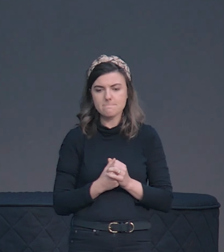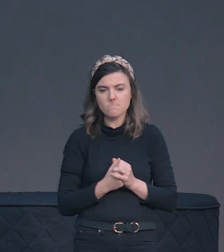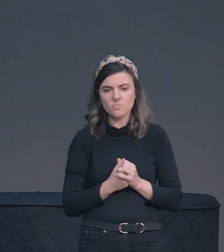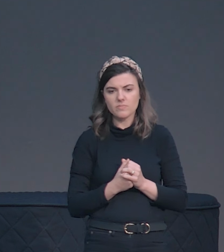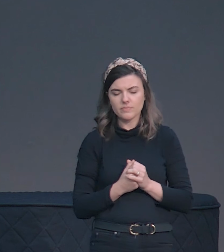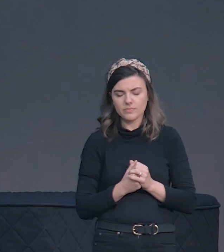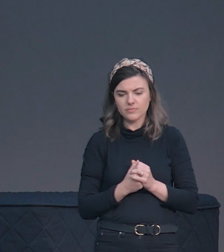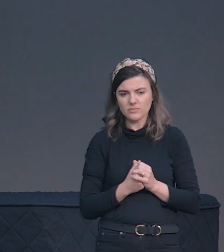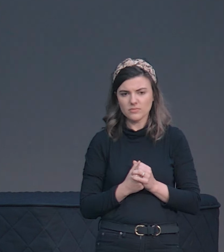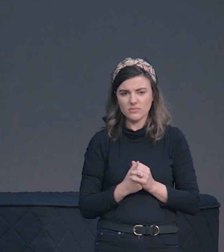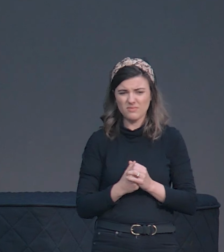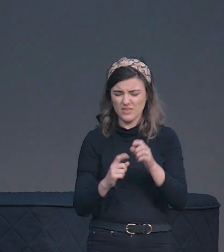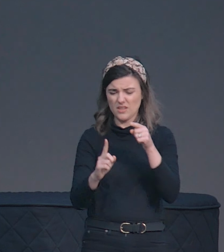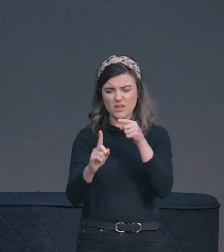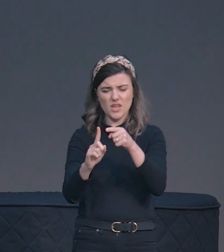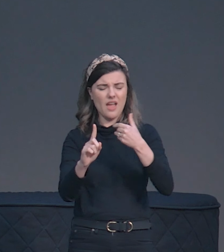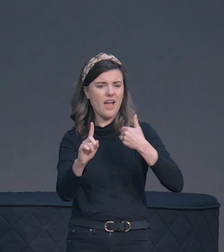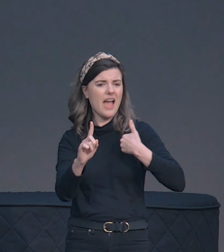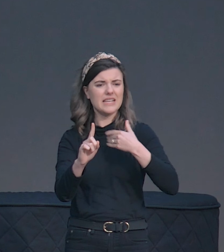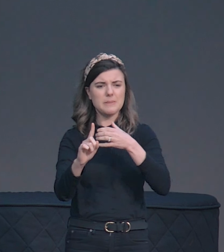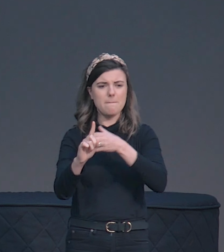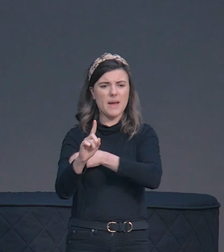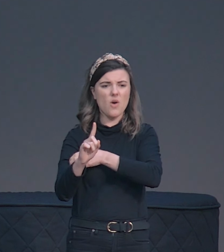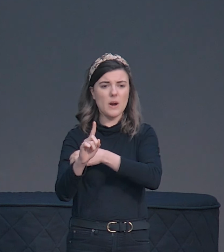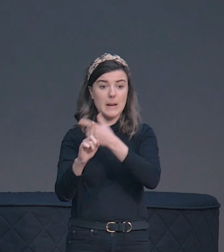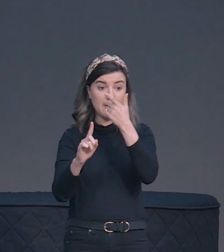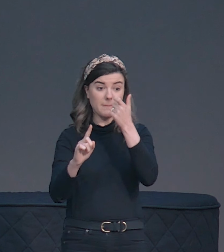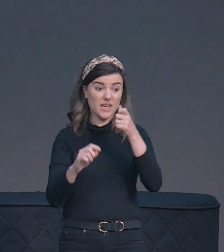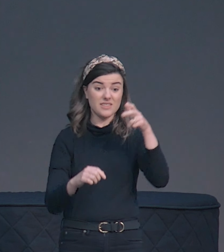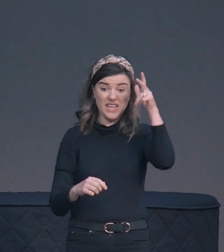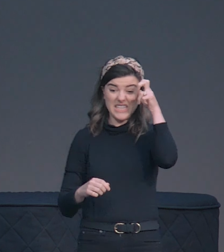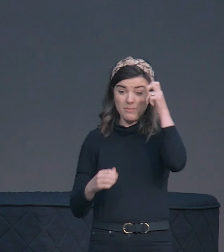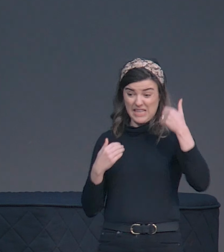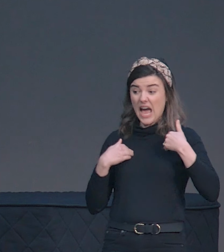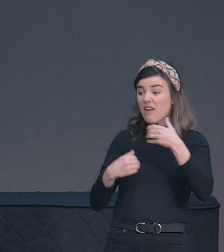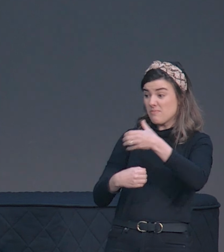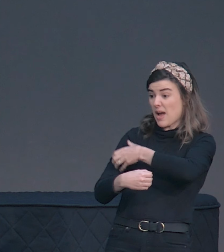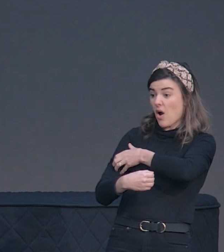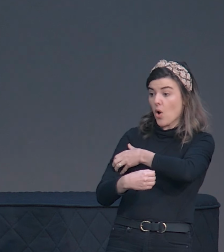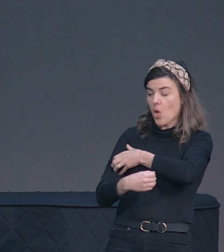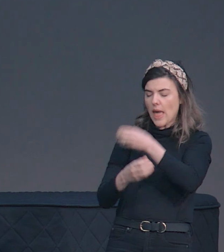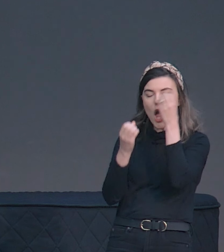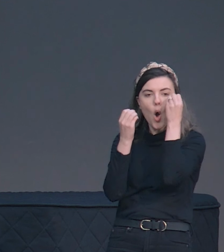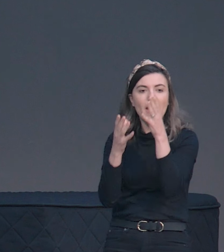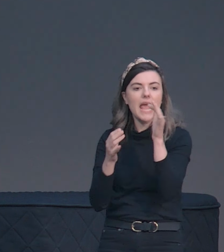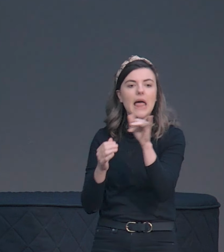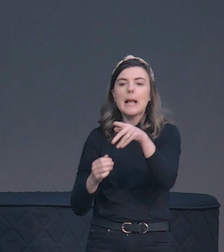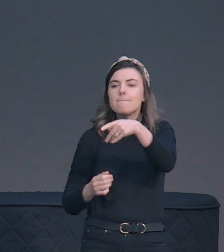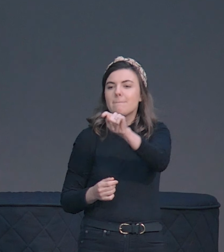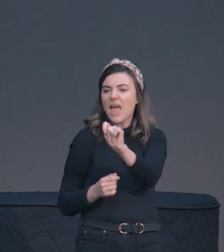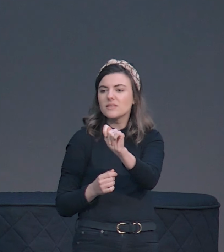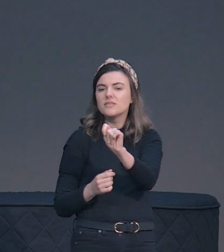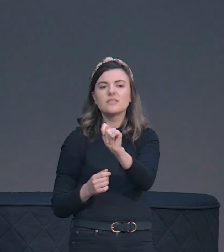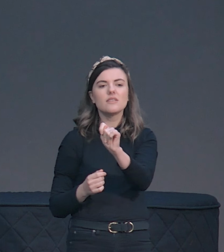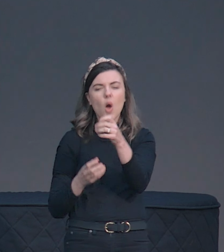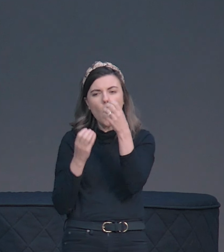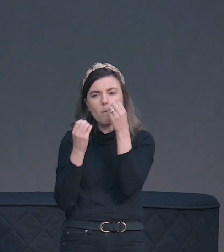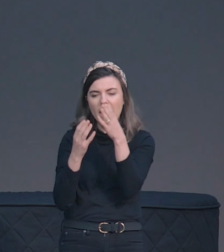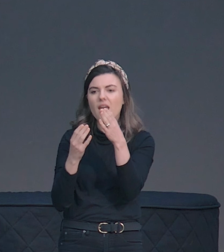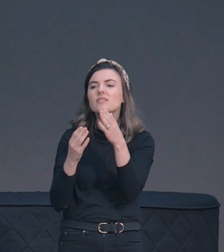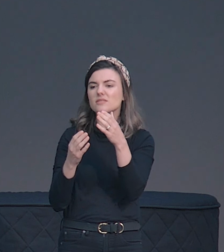These Powerful Beings Obeyed Him Like A Well Trained Pet Obeys Its Master